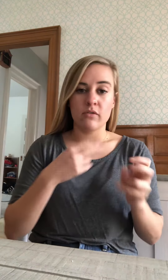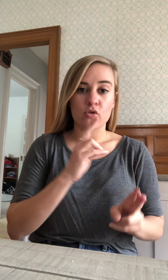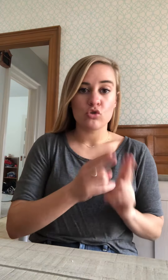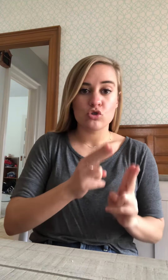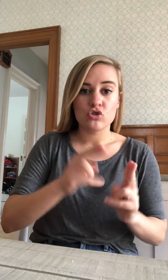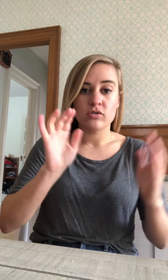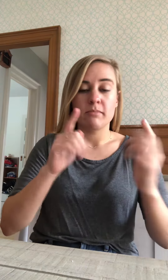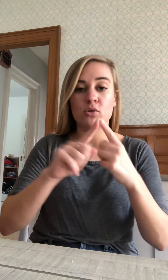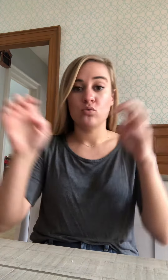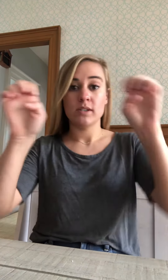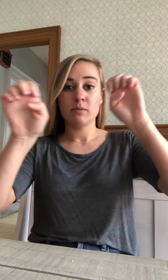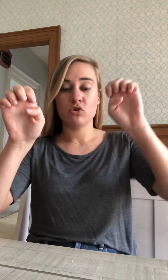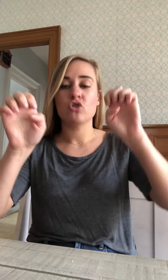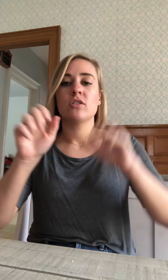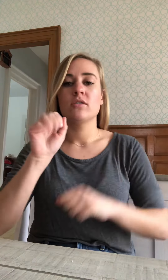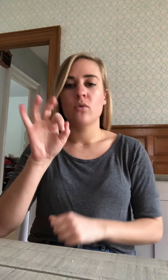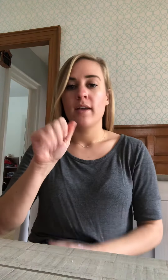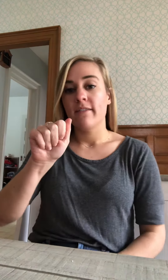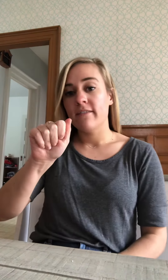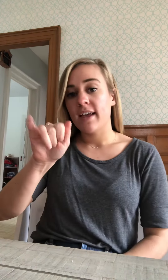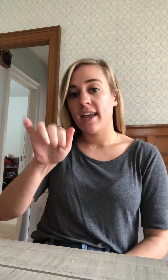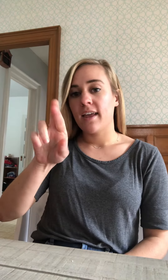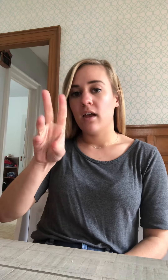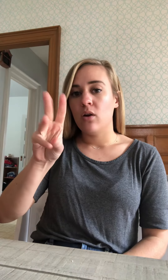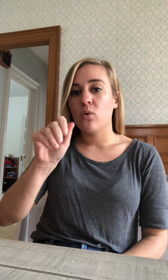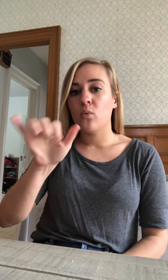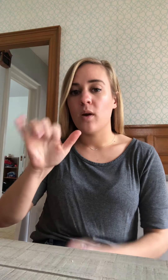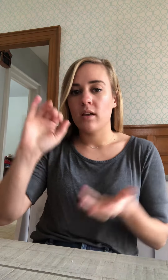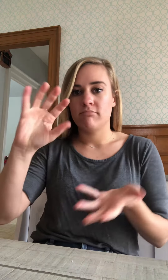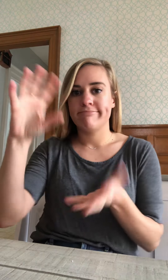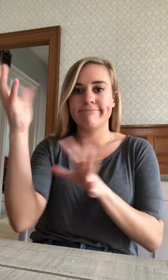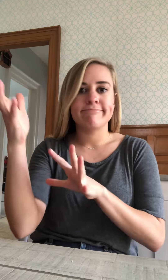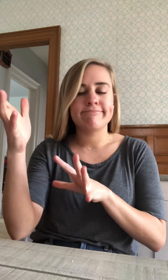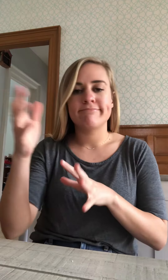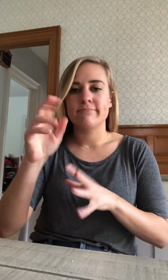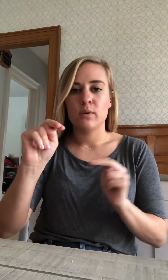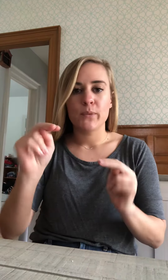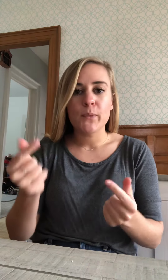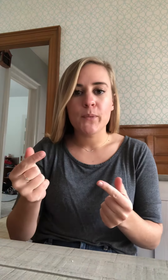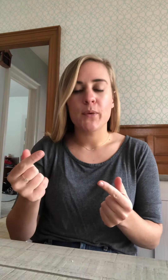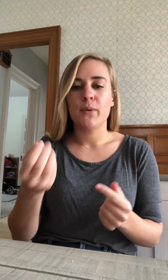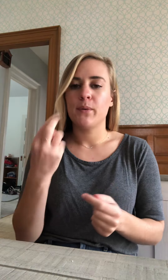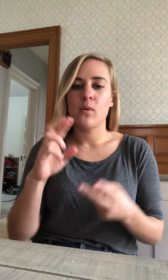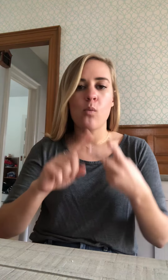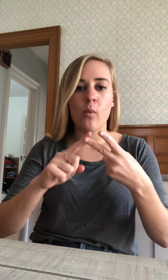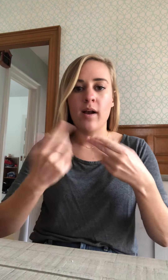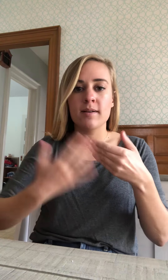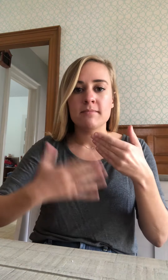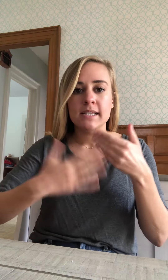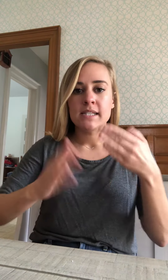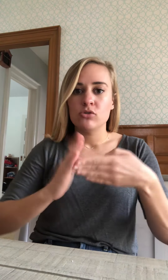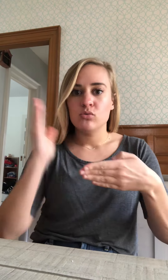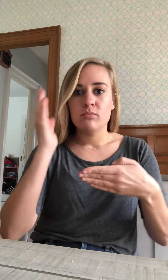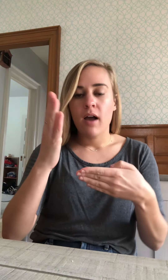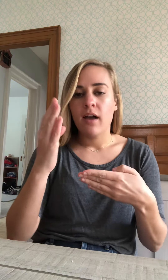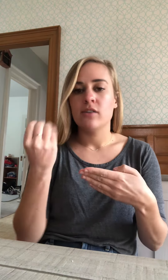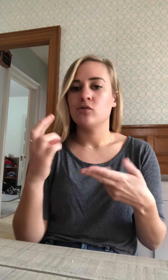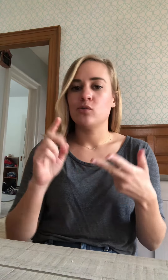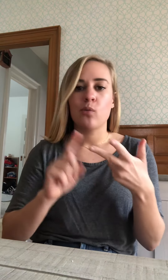So if you have airway compromise, if you have uncontrolled bleeding, if you have brain coming through frontal sinuses and things like